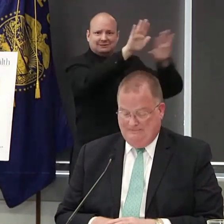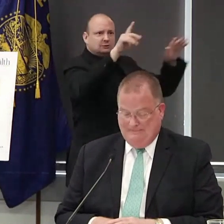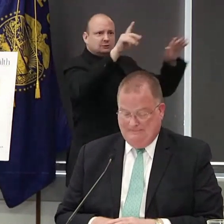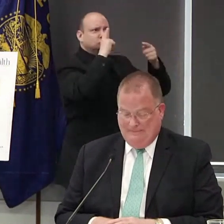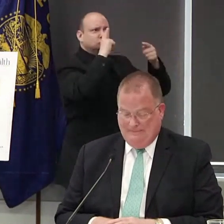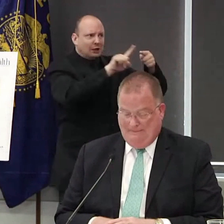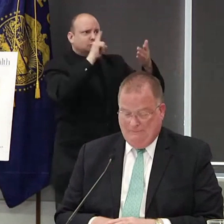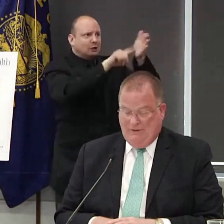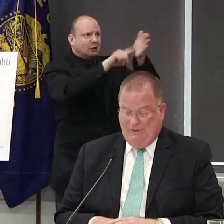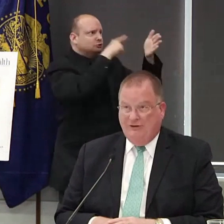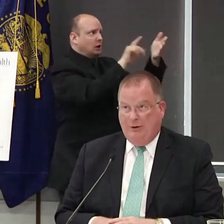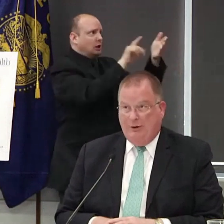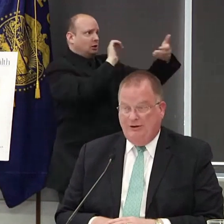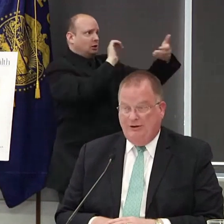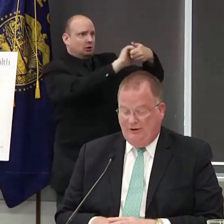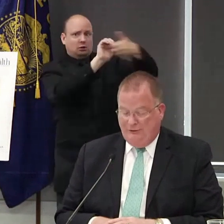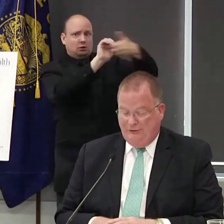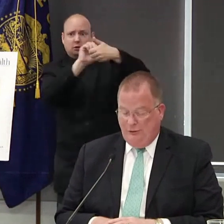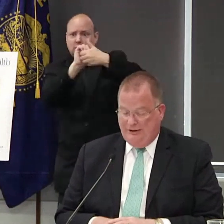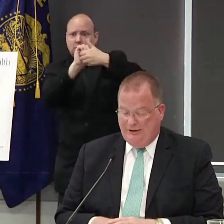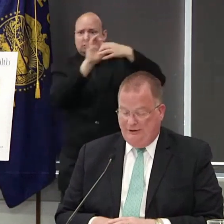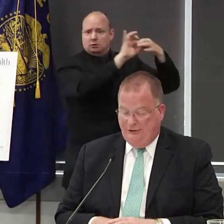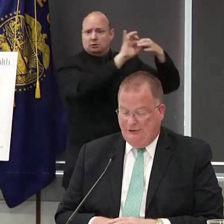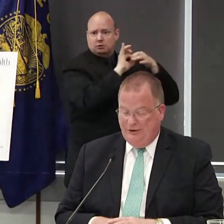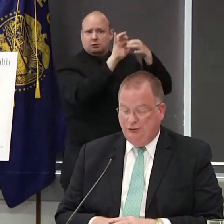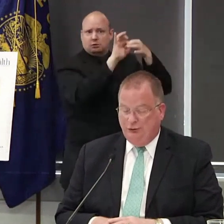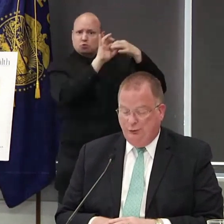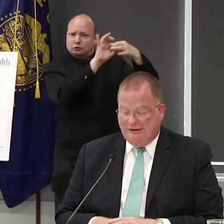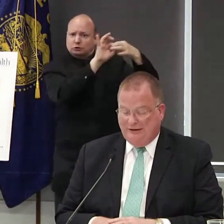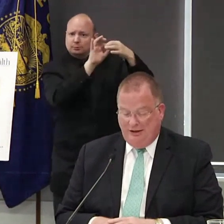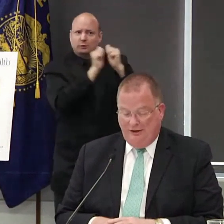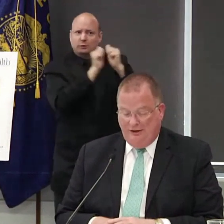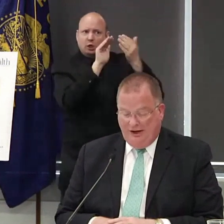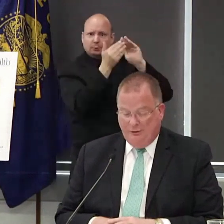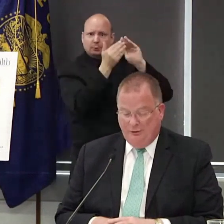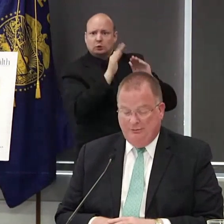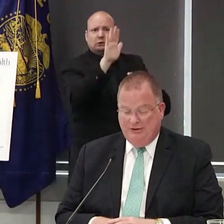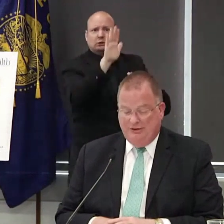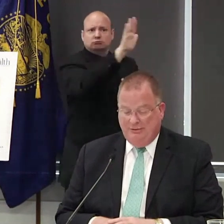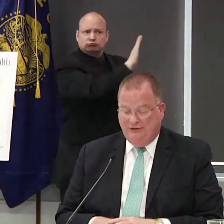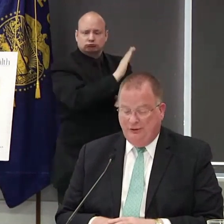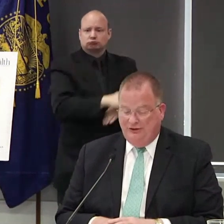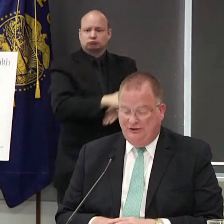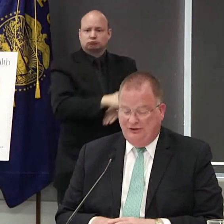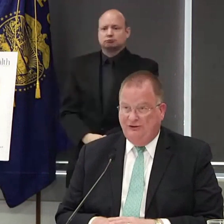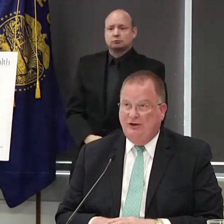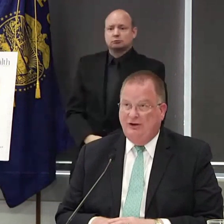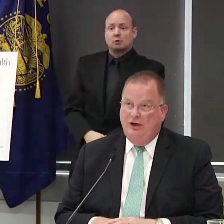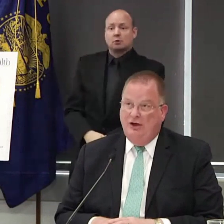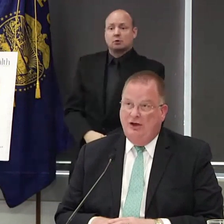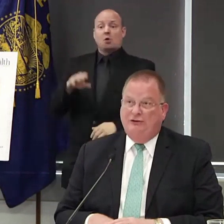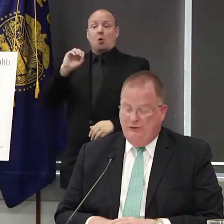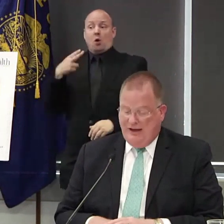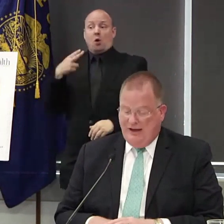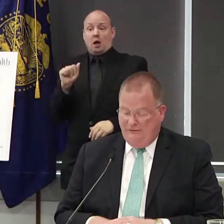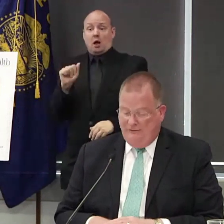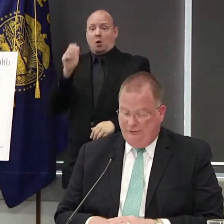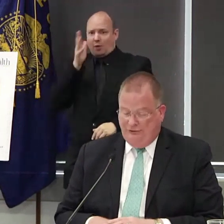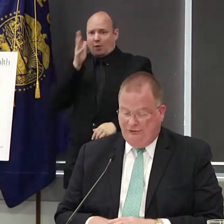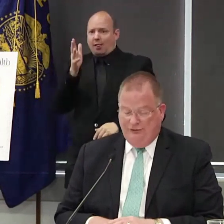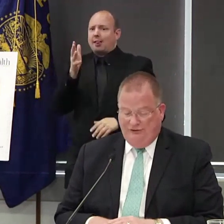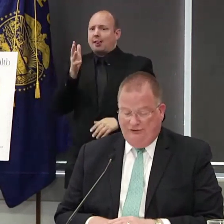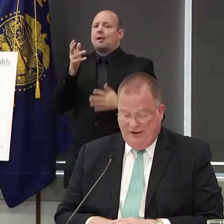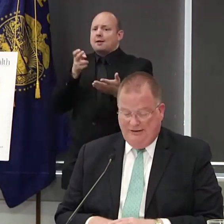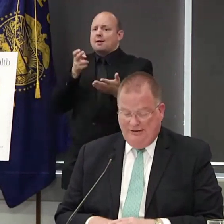communities. As a part of this effort, the Oregon Health Authority will directly contract with community-based organizations so they have